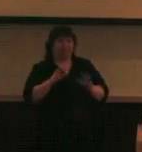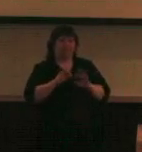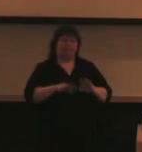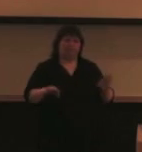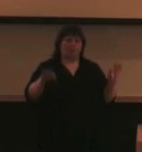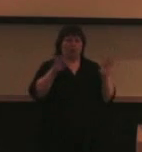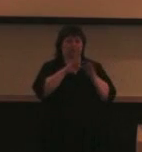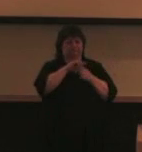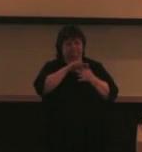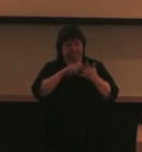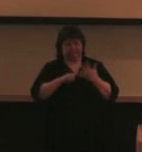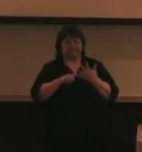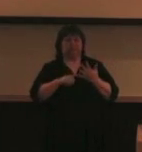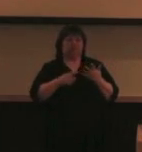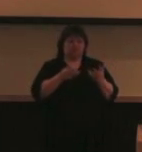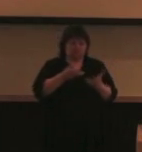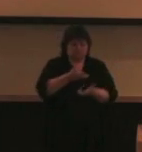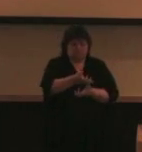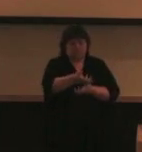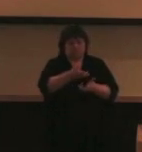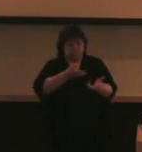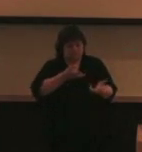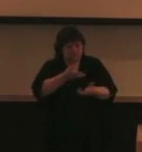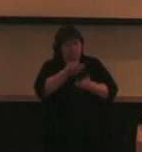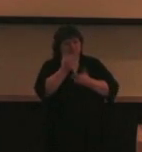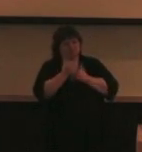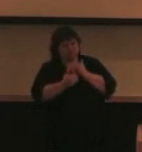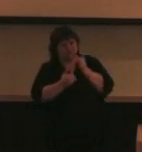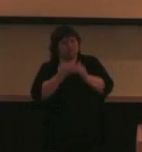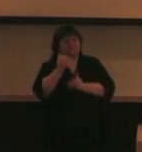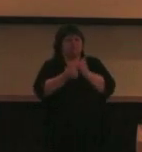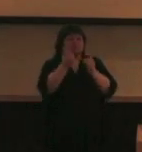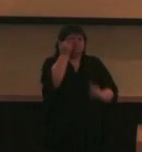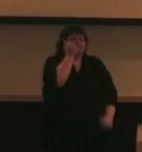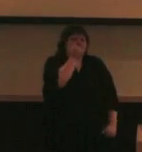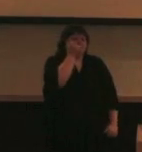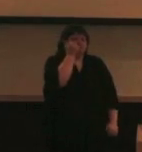members of the nursing staff took a lot of time and effort working with him.